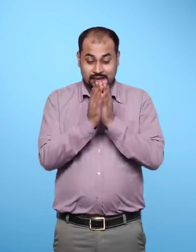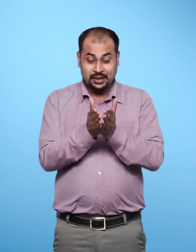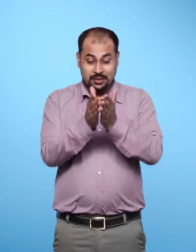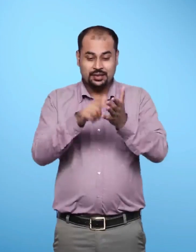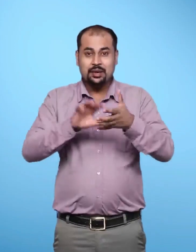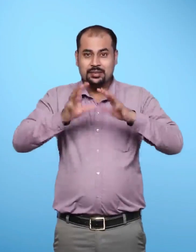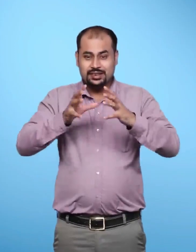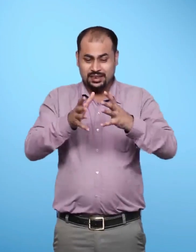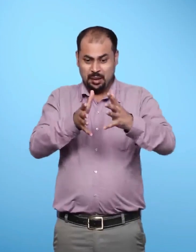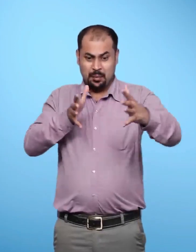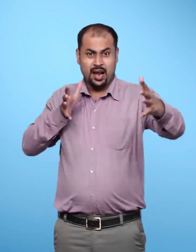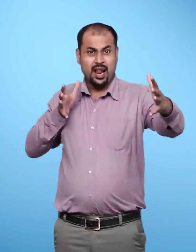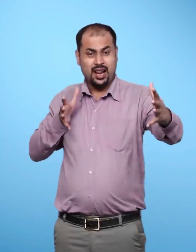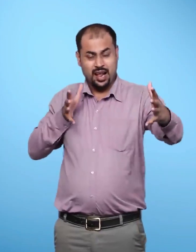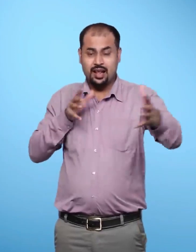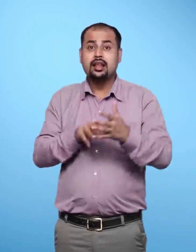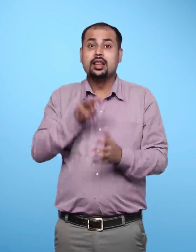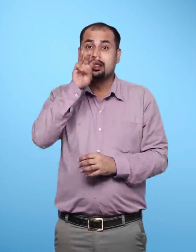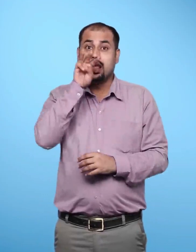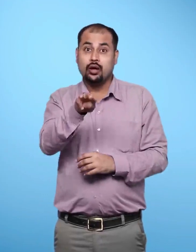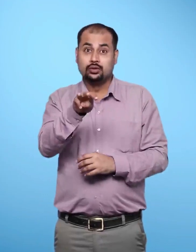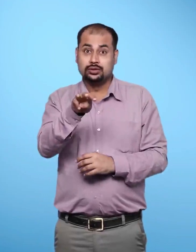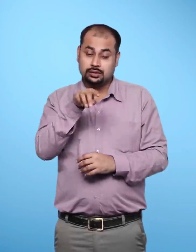How many thousand machine boats are there?